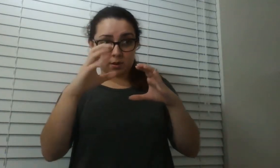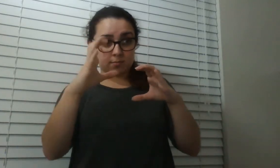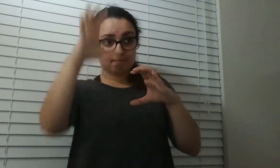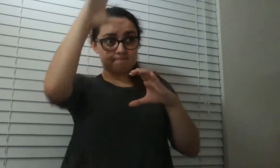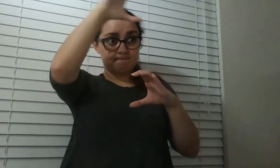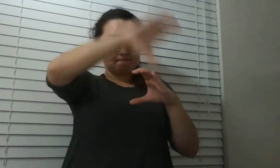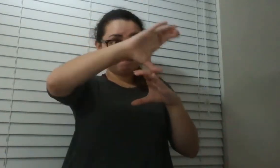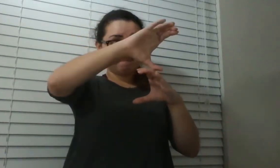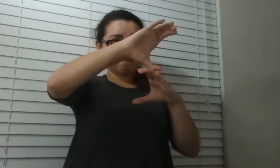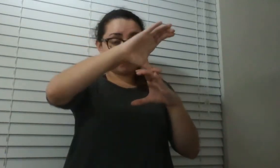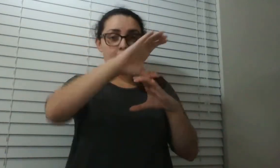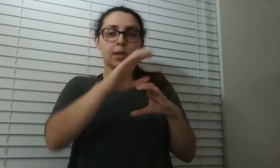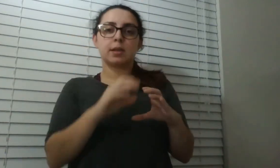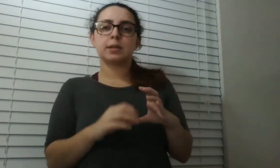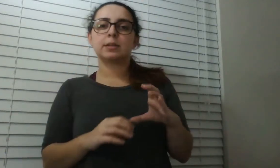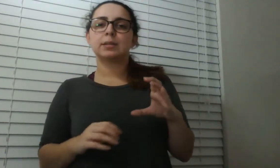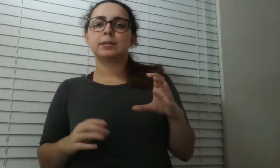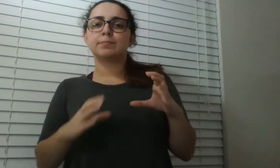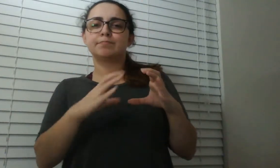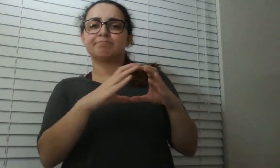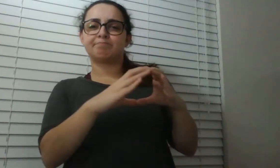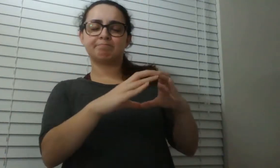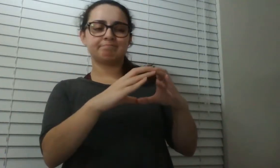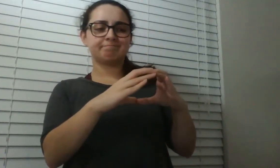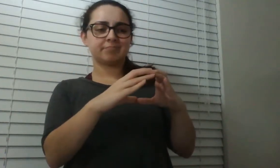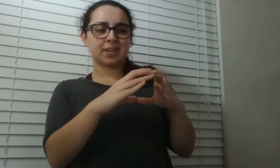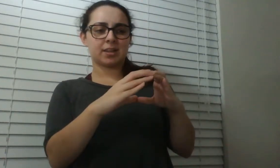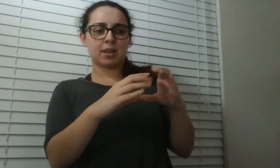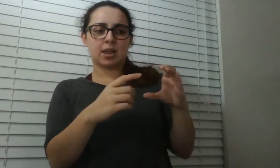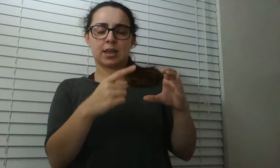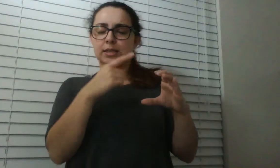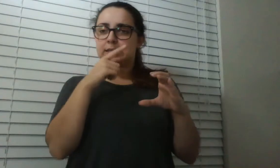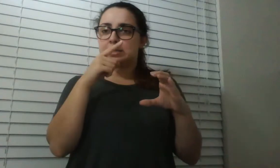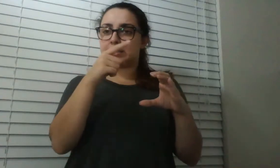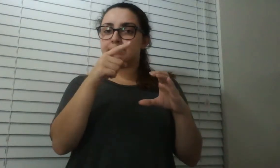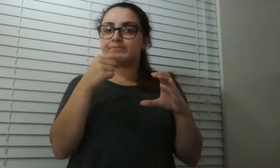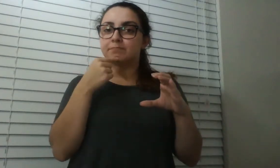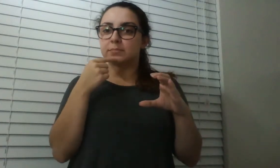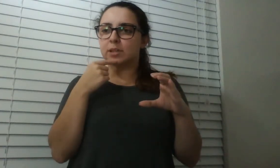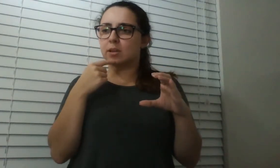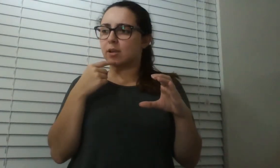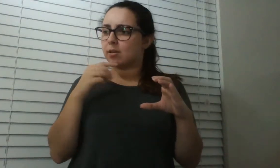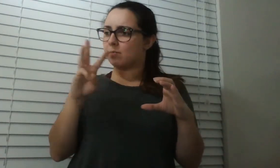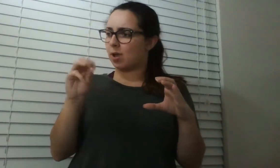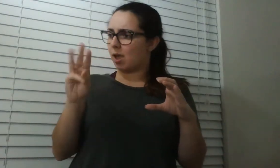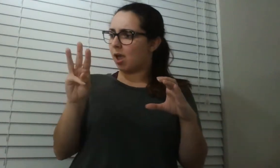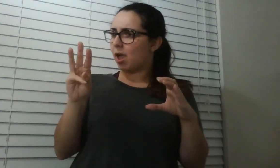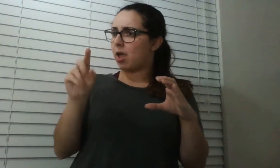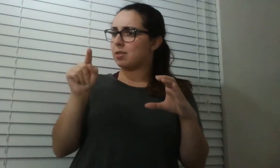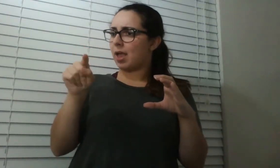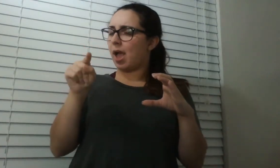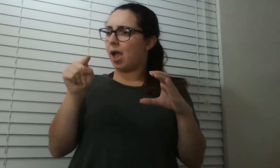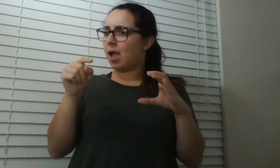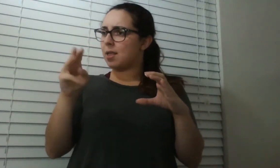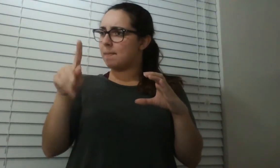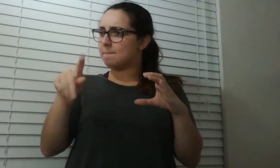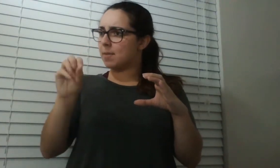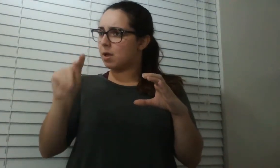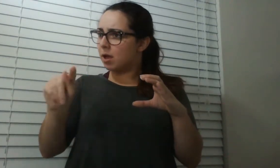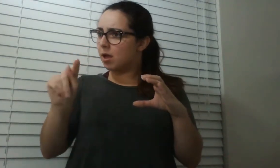there. So is it straight vertically below you? I'm eye to eye with it. And then I dropped to my